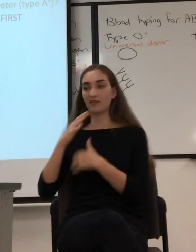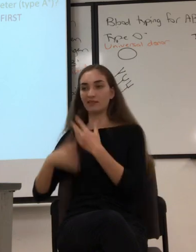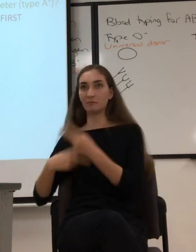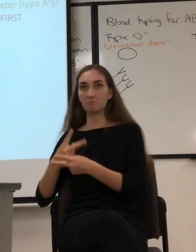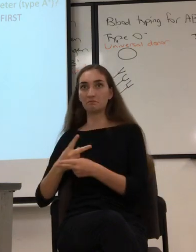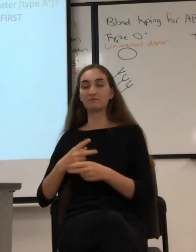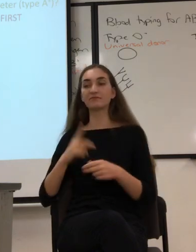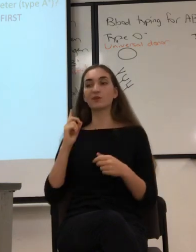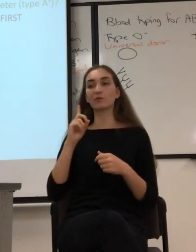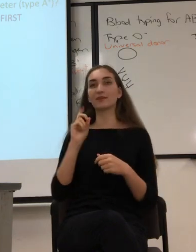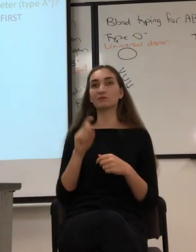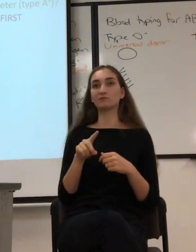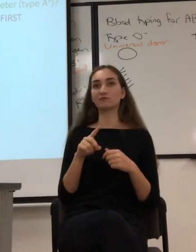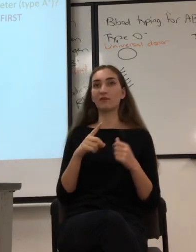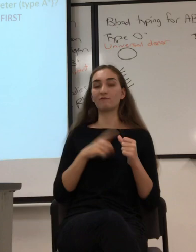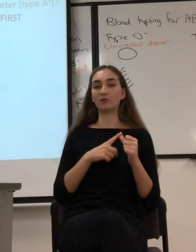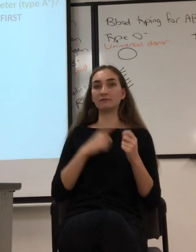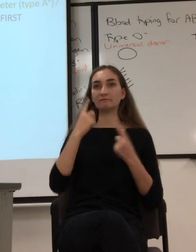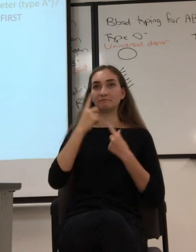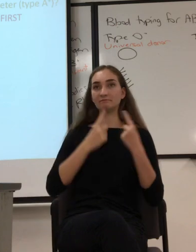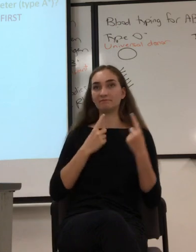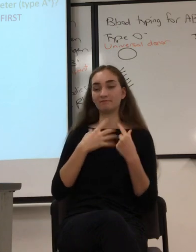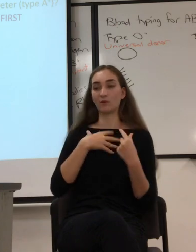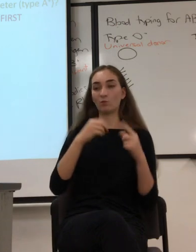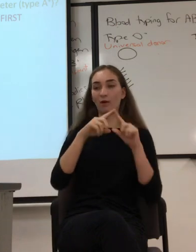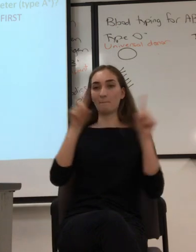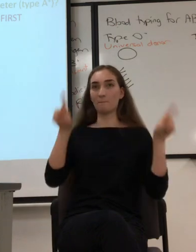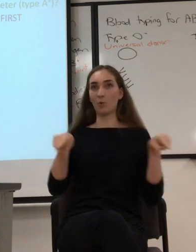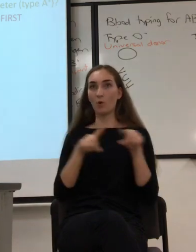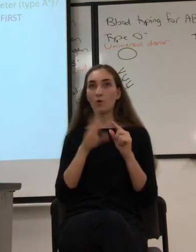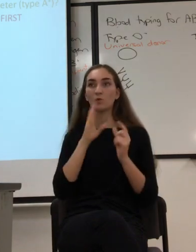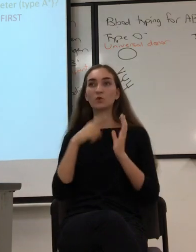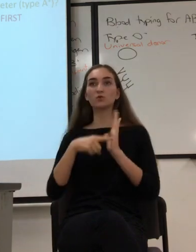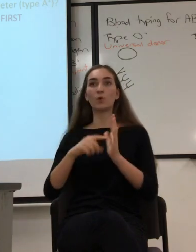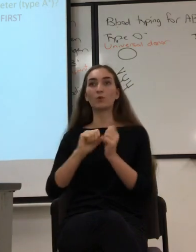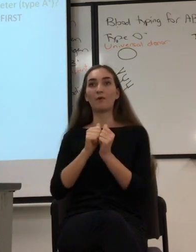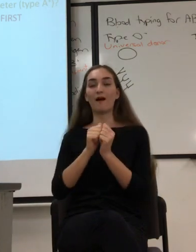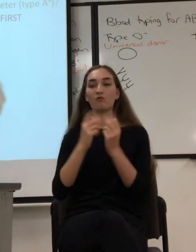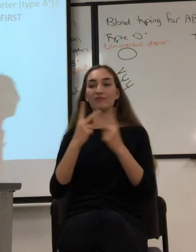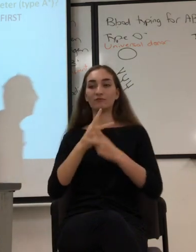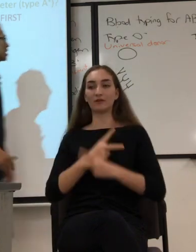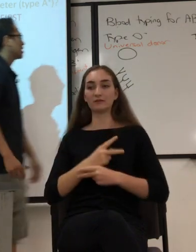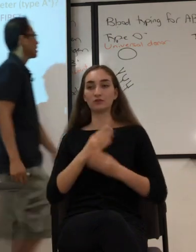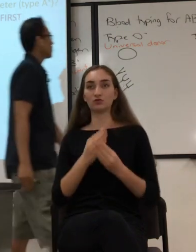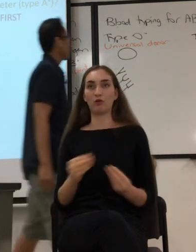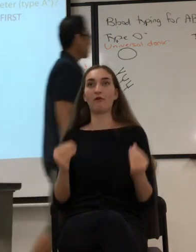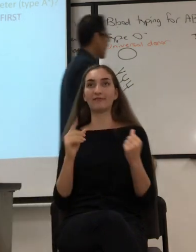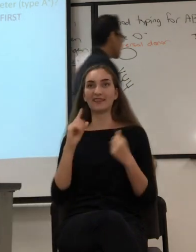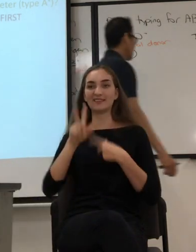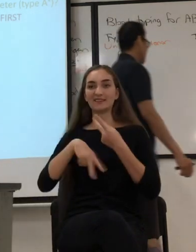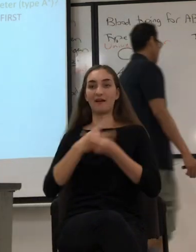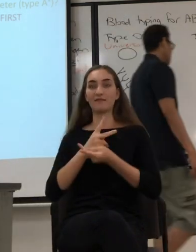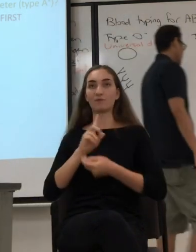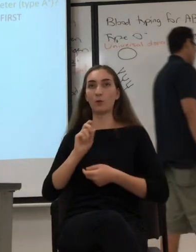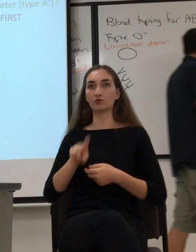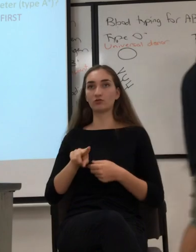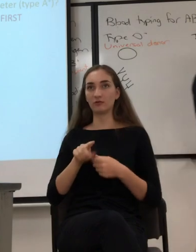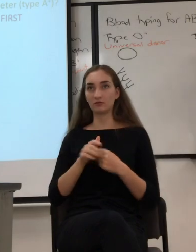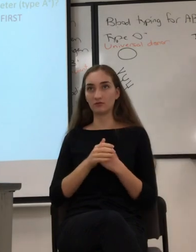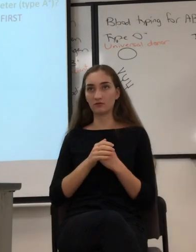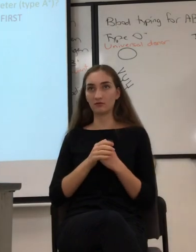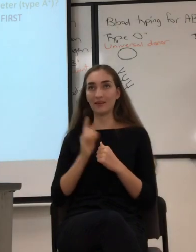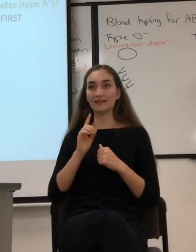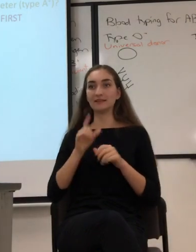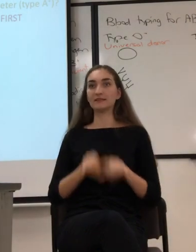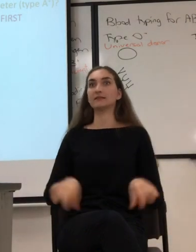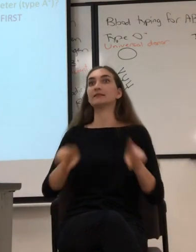which of the following. So let me go to the whiteboard and show you how I solve these problems. And that's the same logic everyone